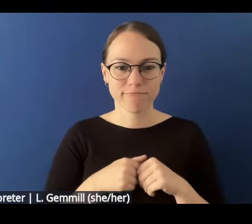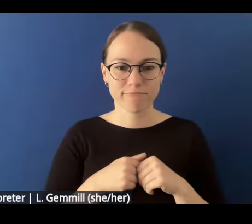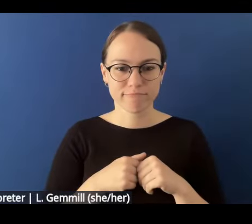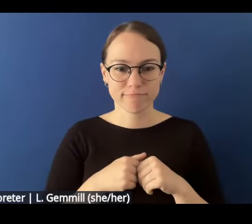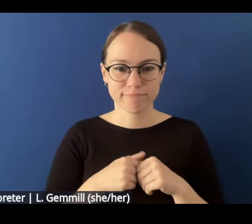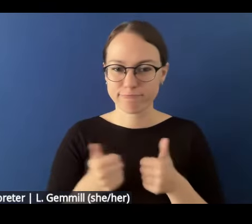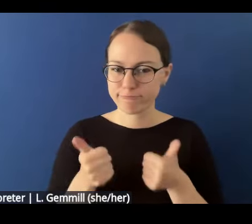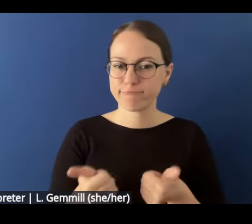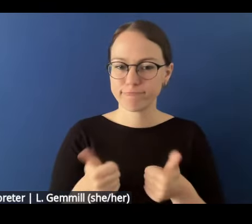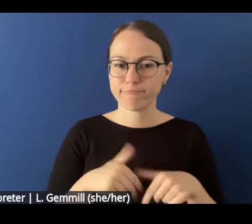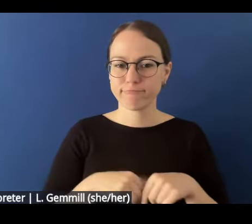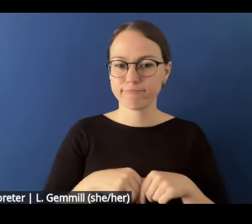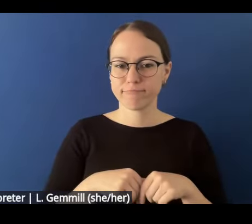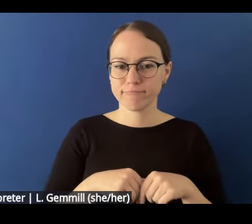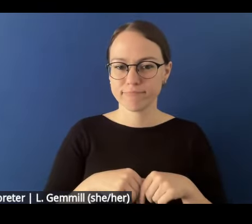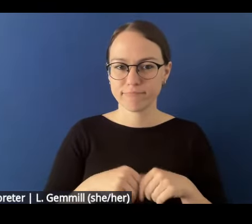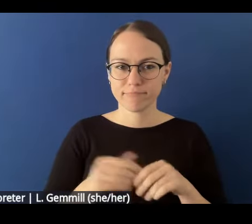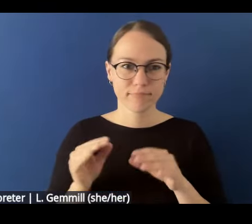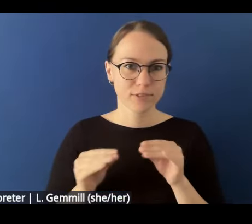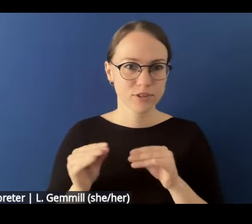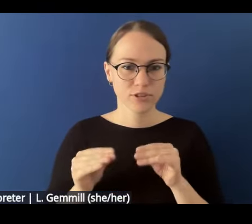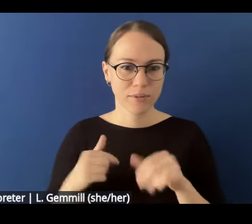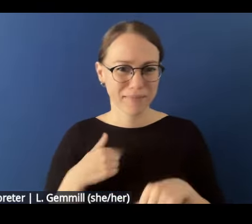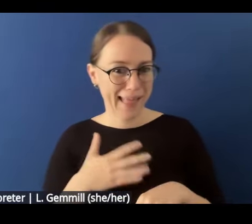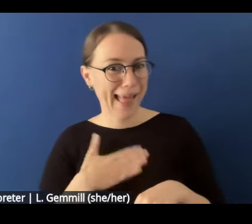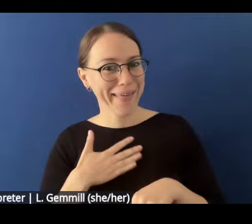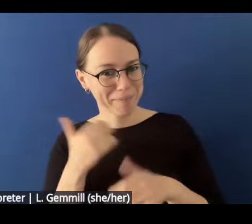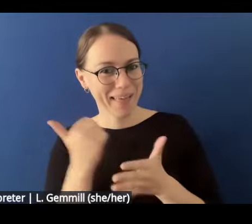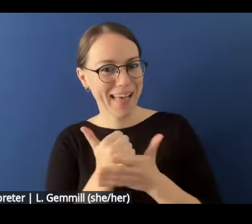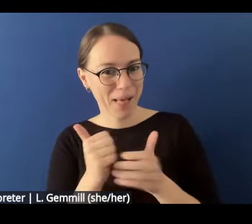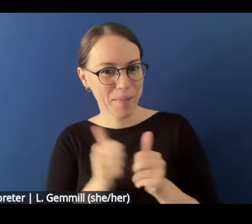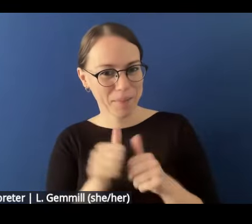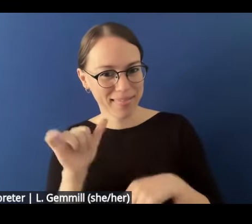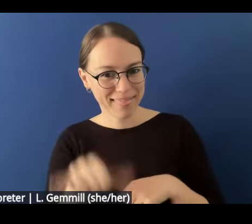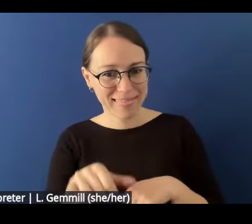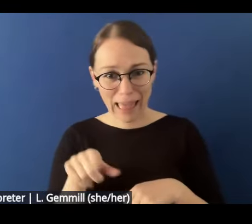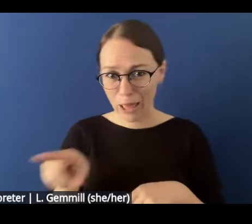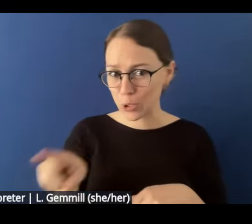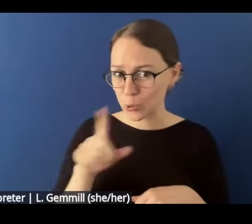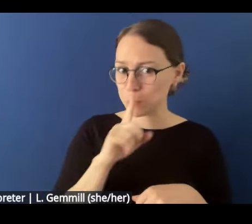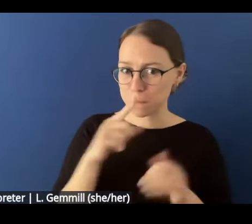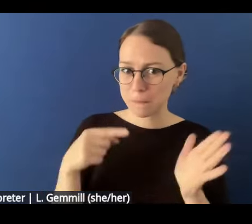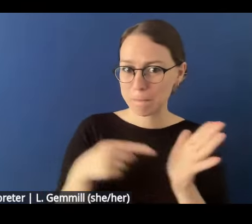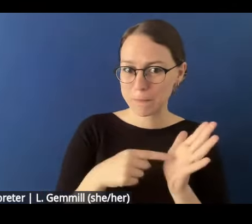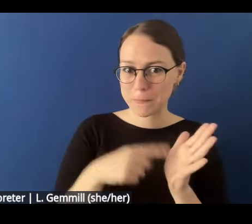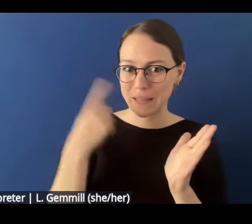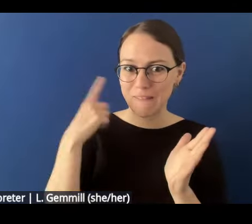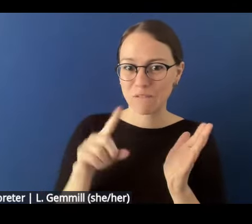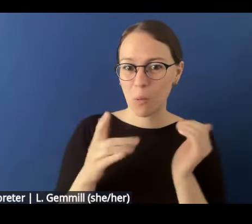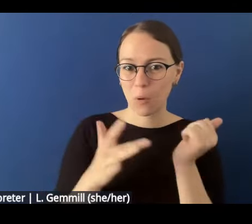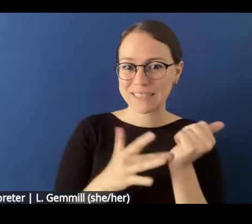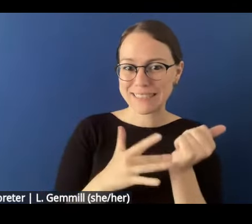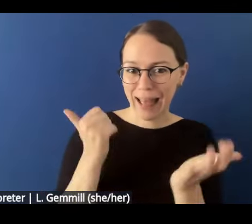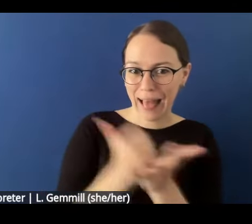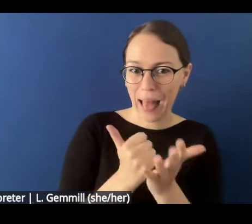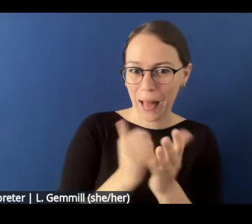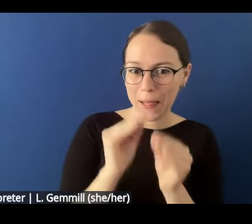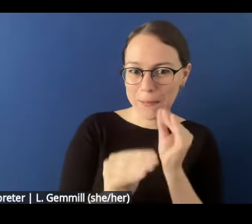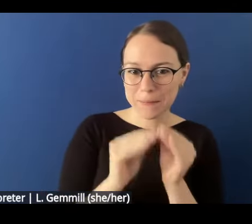That's an easy, I'm happy to help with that. You're not billing us for tech time, right? Okay. Thank you very much.